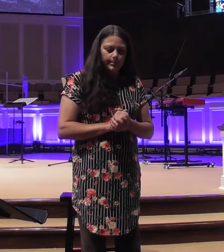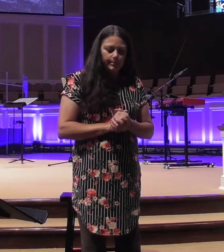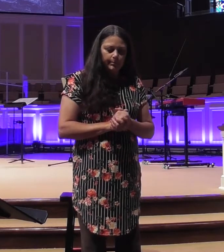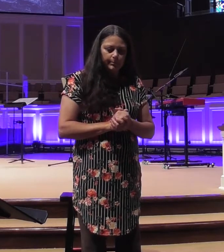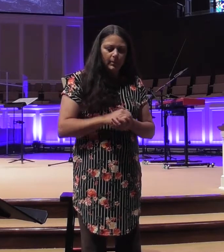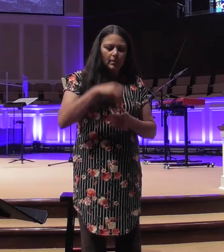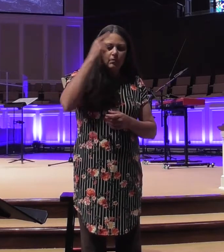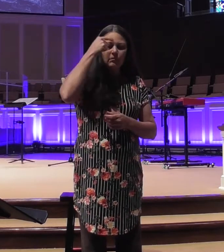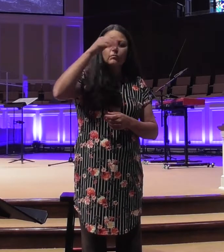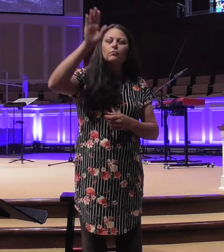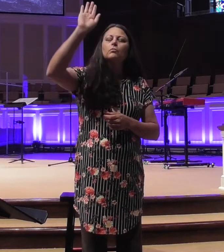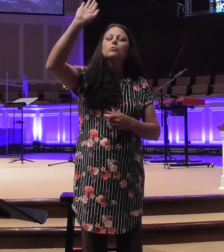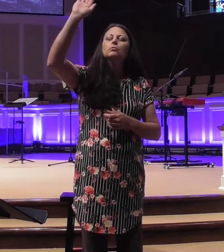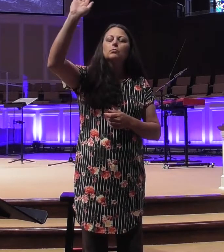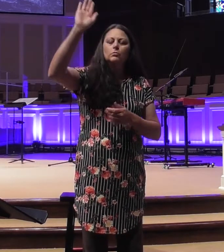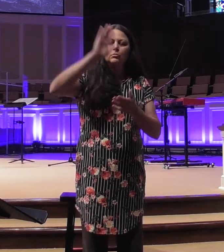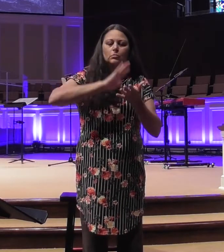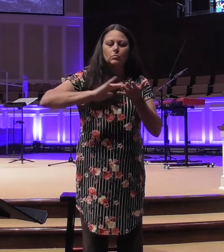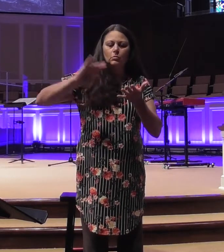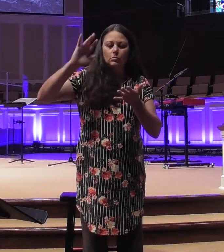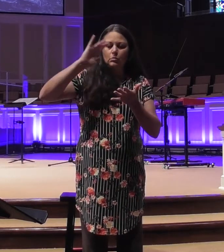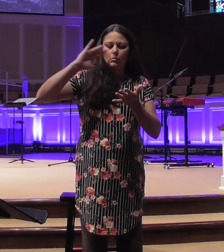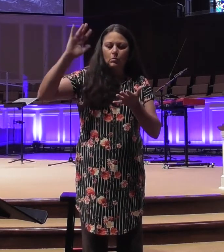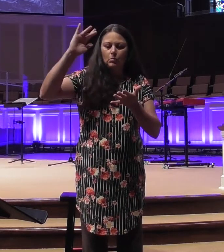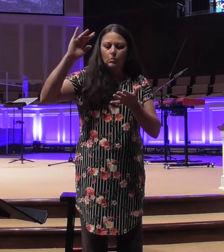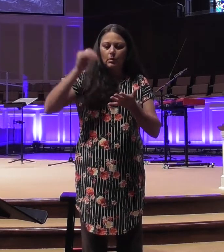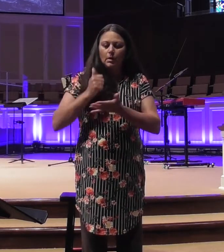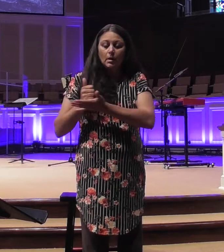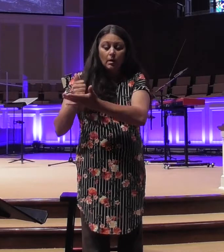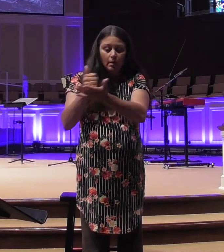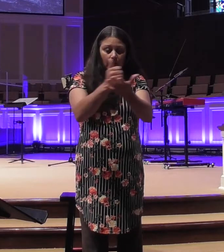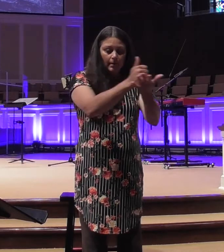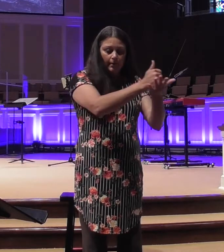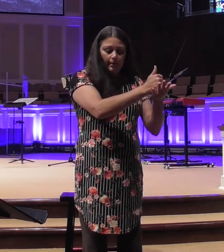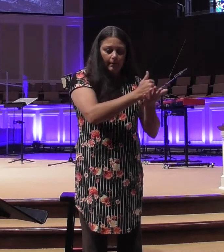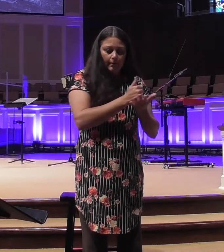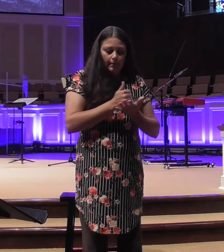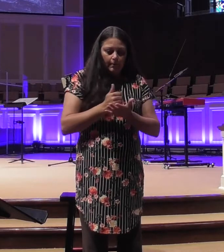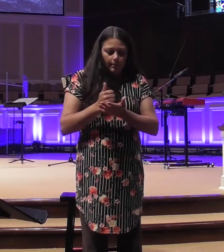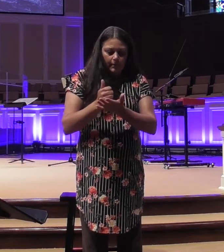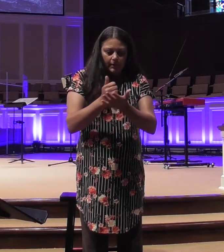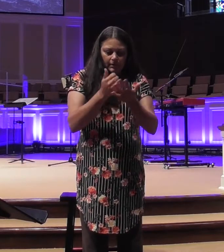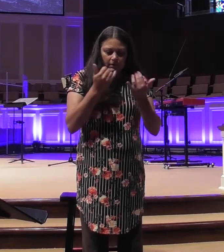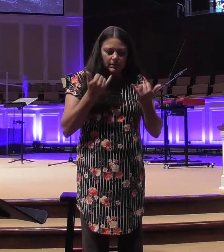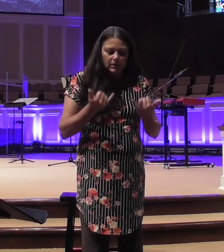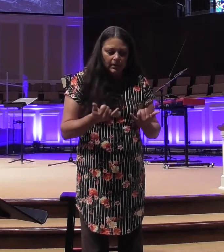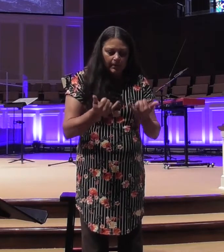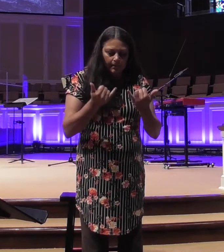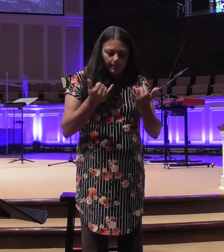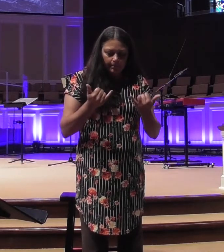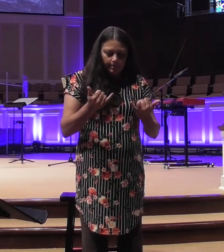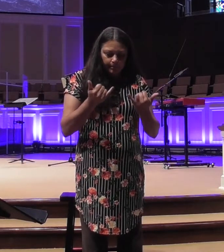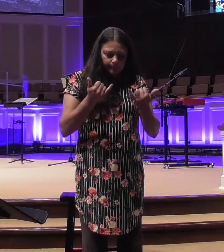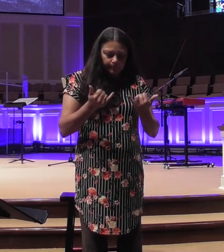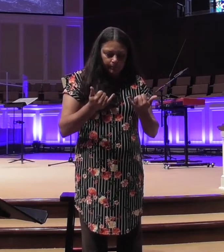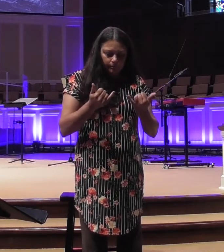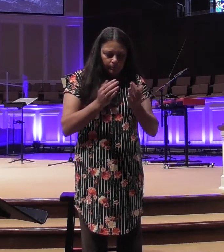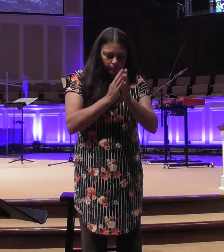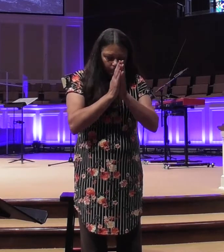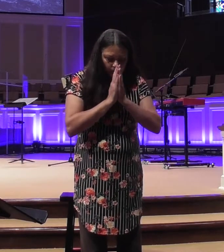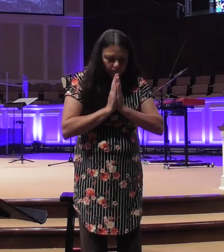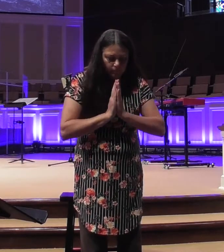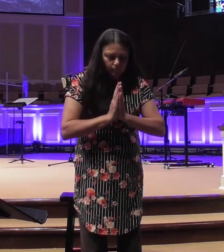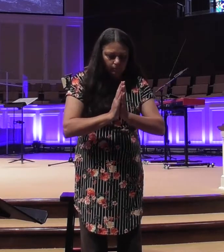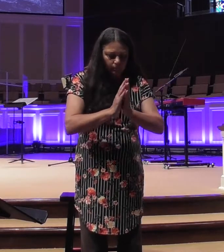for your glory. Help us over these next few moments prayerfully and carefully